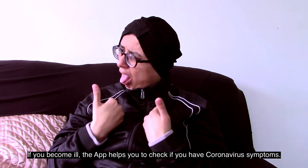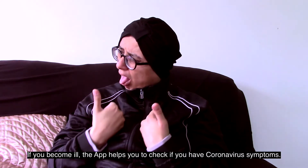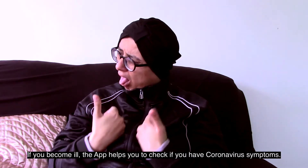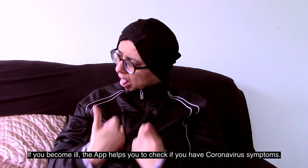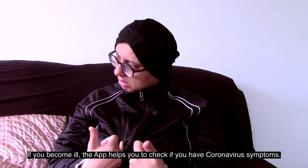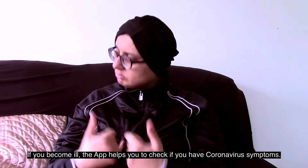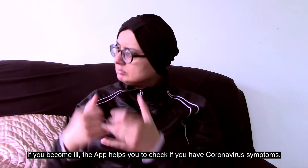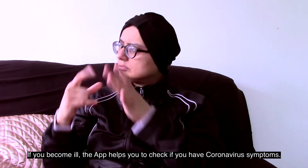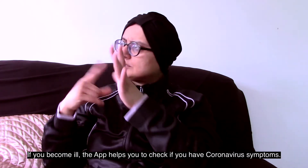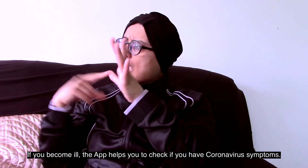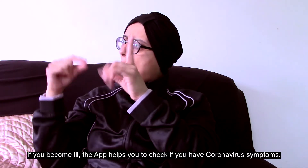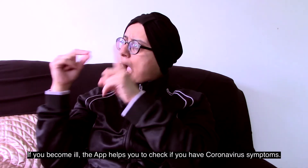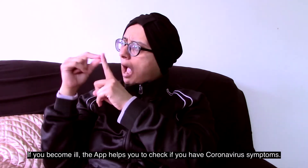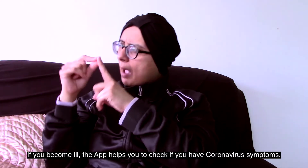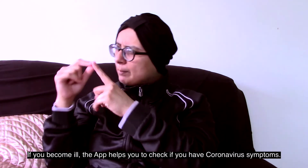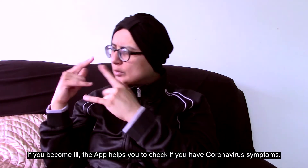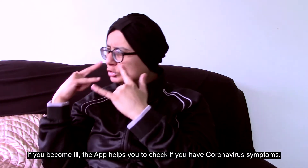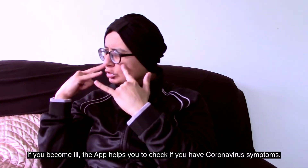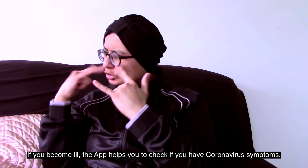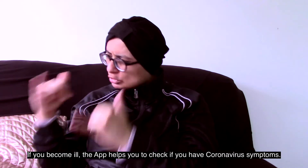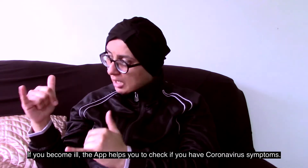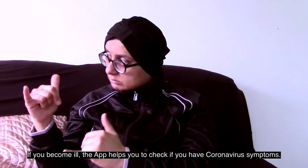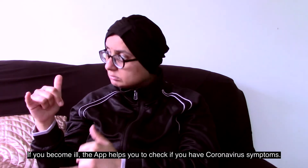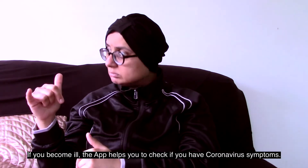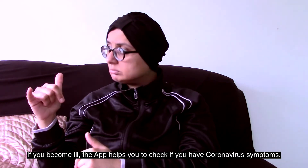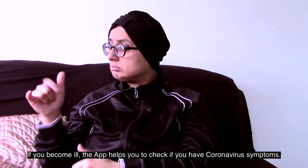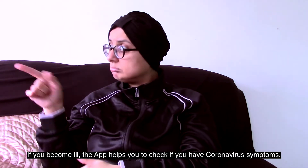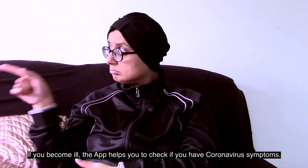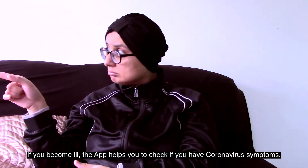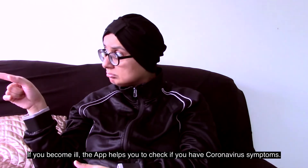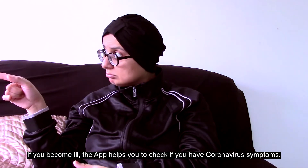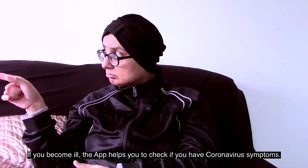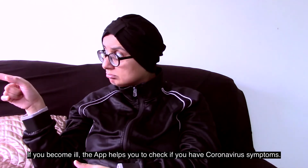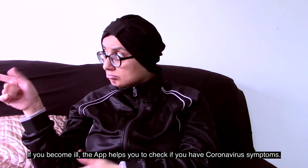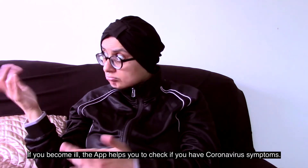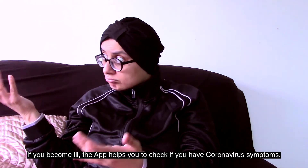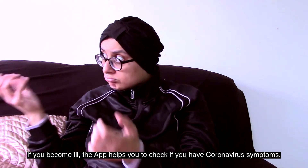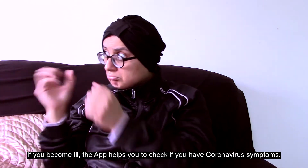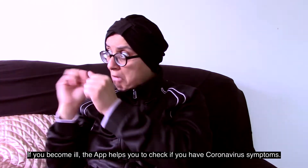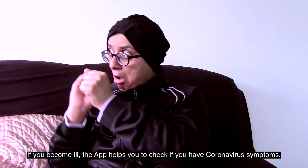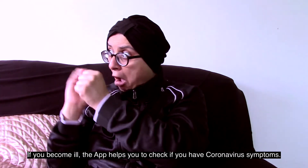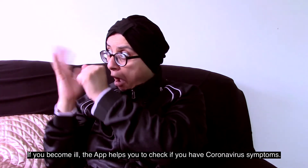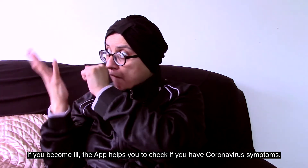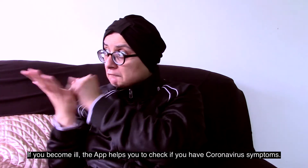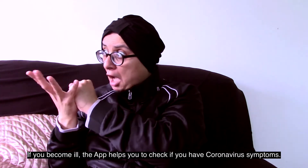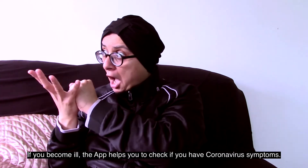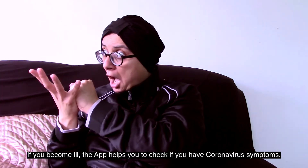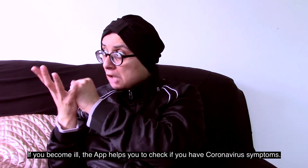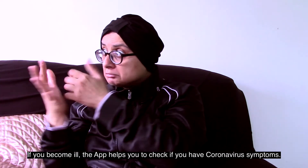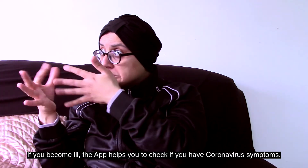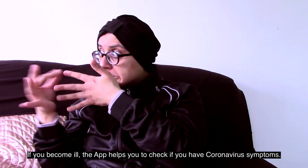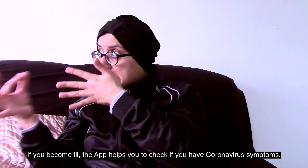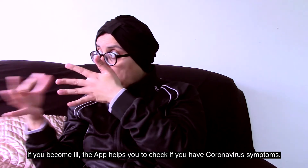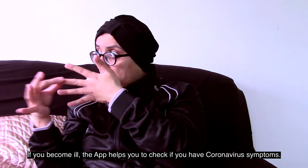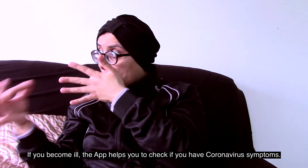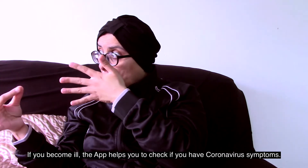If you become ill, the app helps you to check if you have coronavirus symptoms.